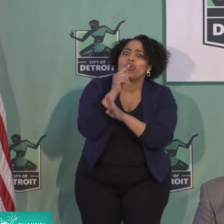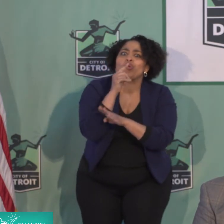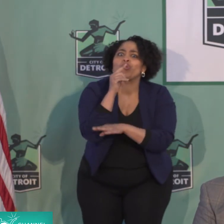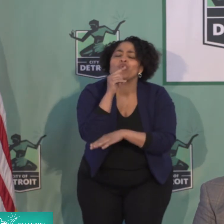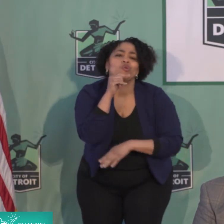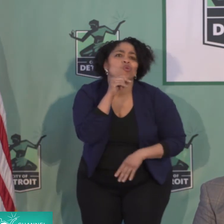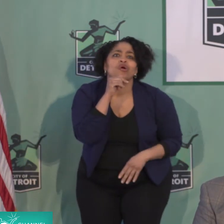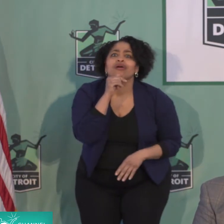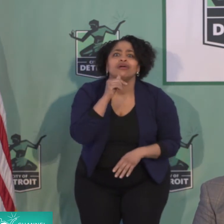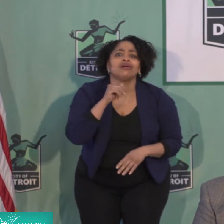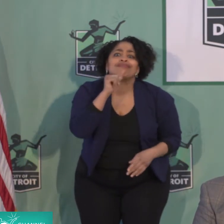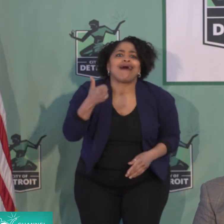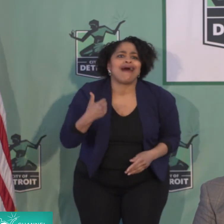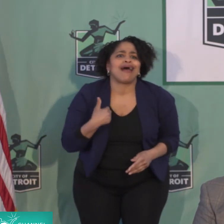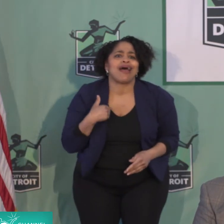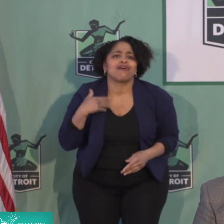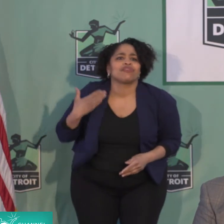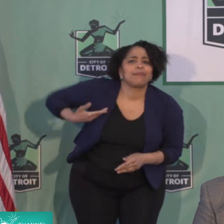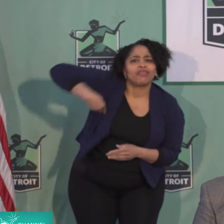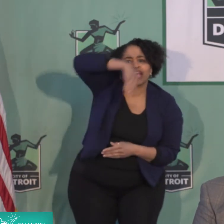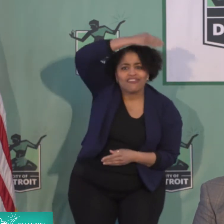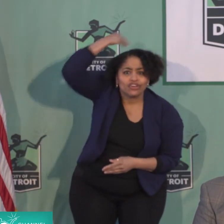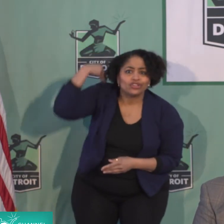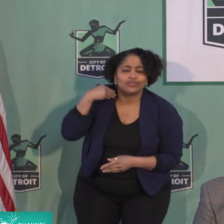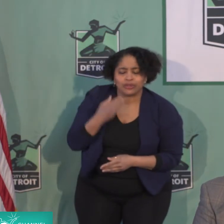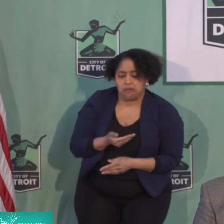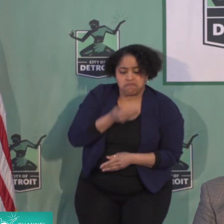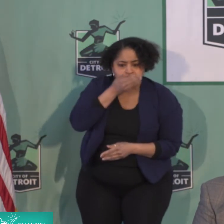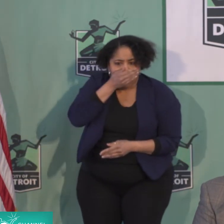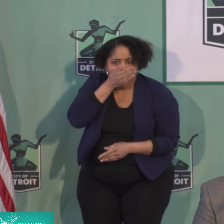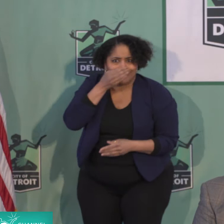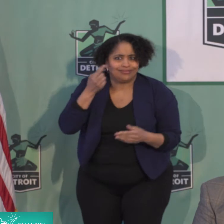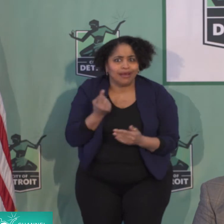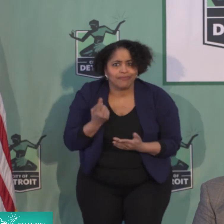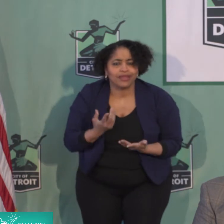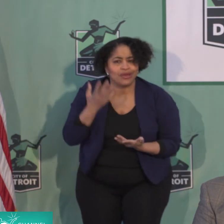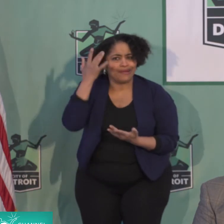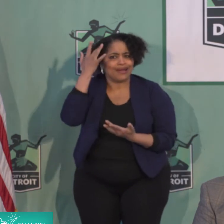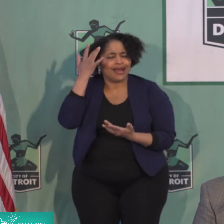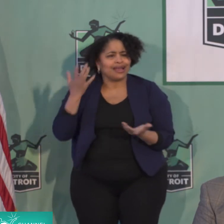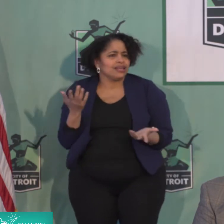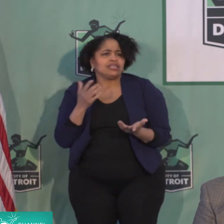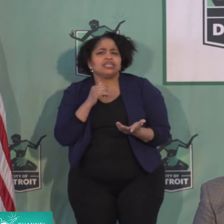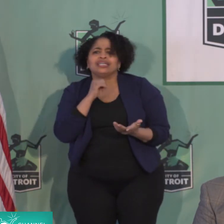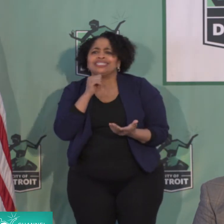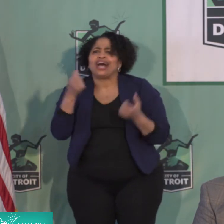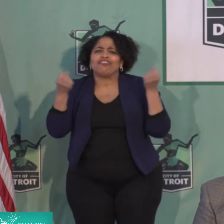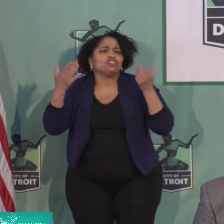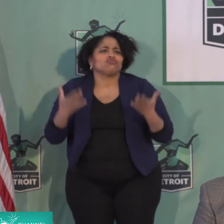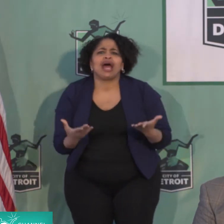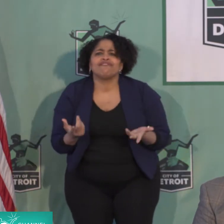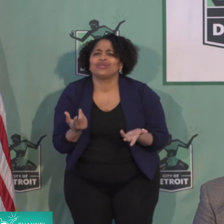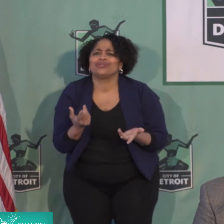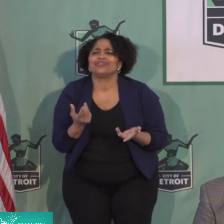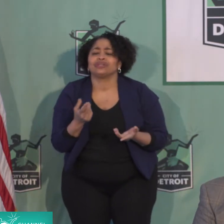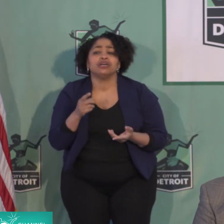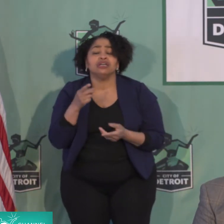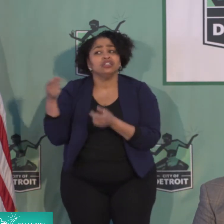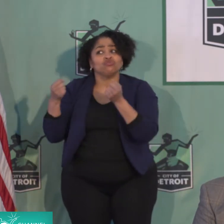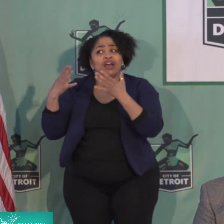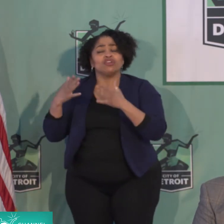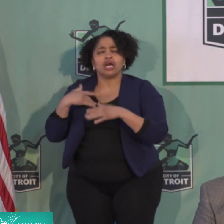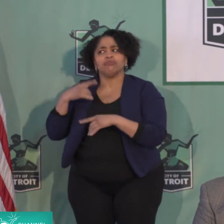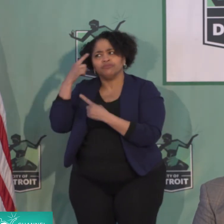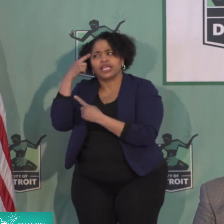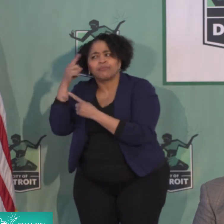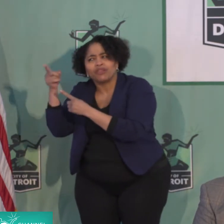doesn't have their mouth covered, because it isn't as much the drivers, although they certainly are very much on my